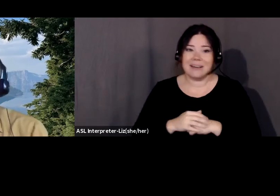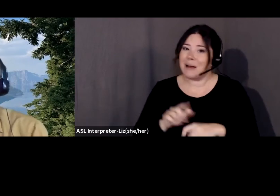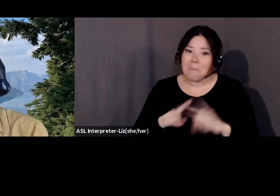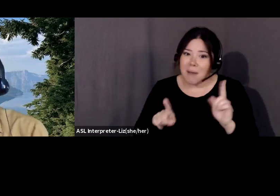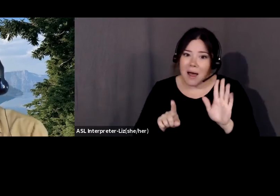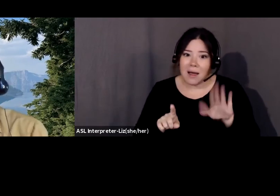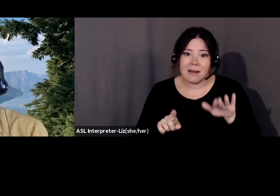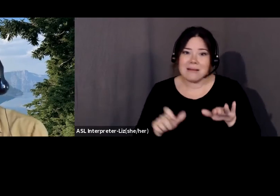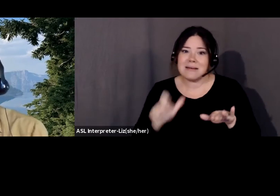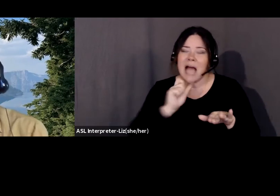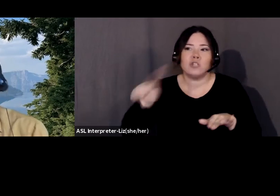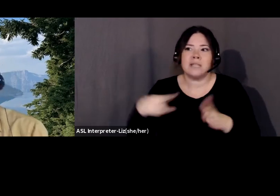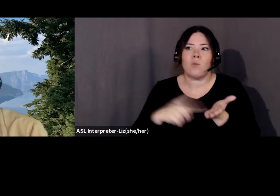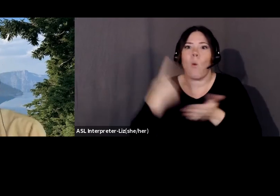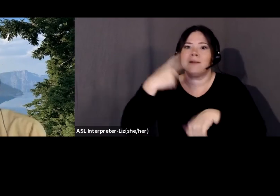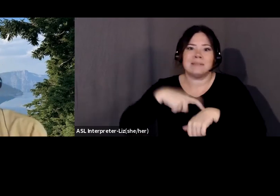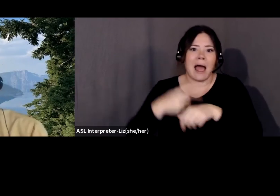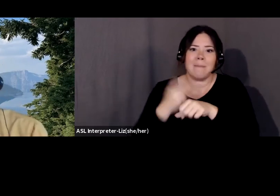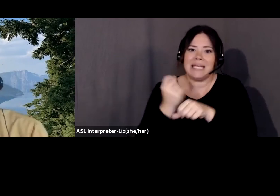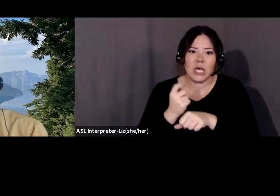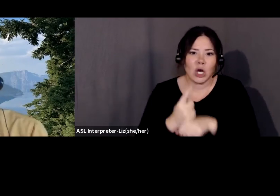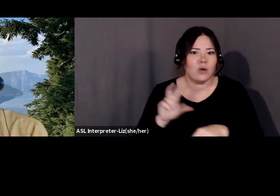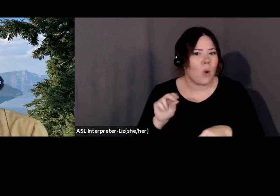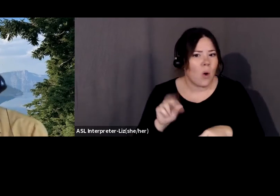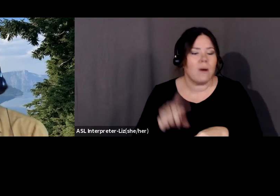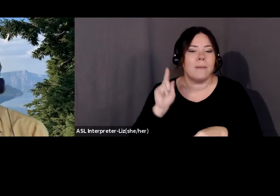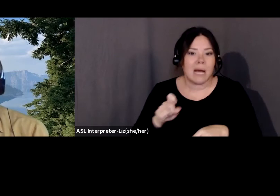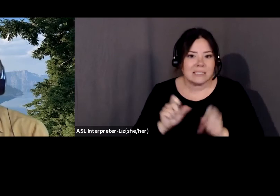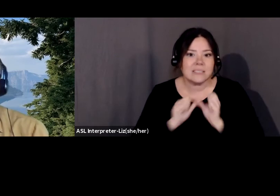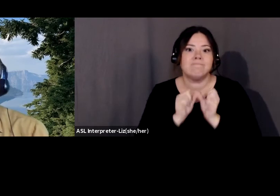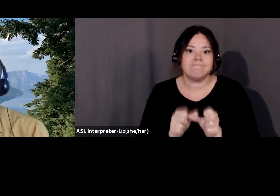your annual training. This needs to be an ongoing